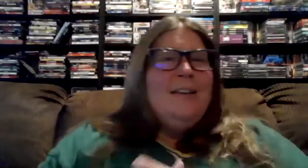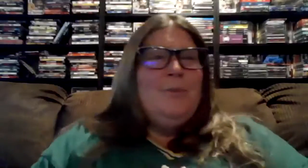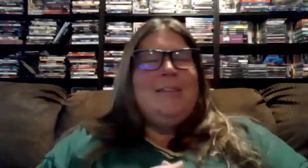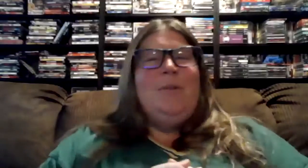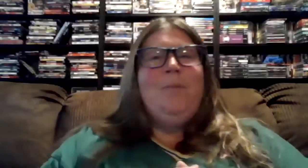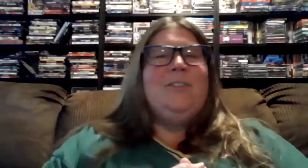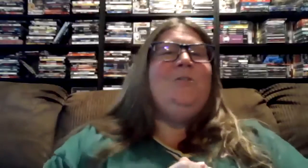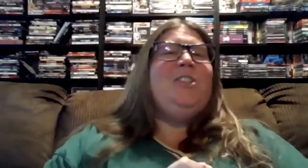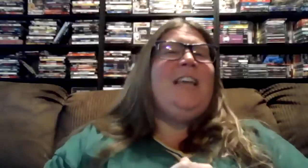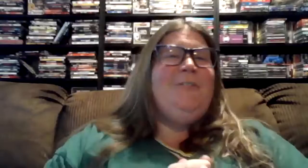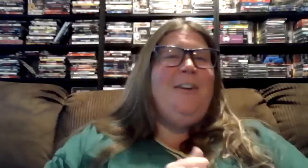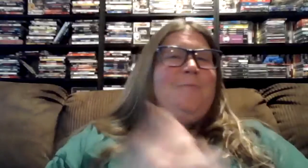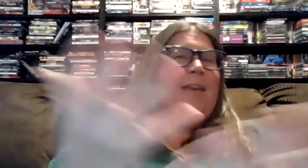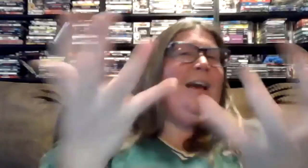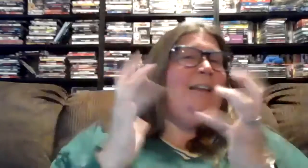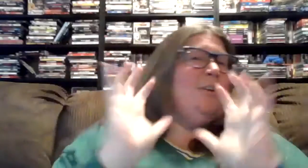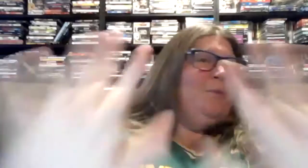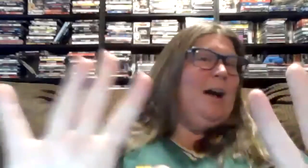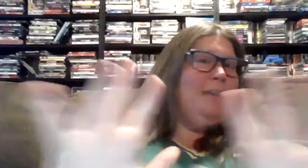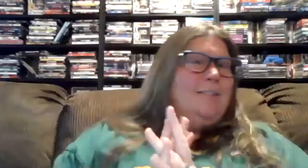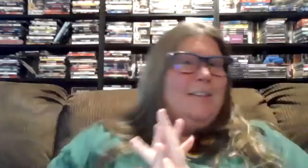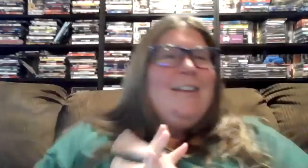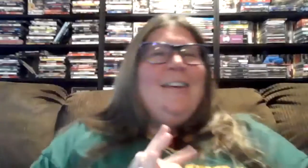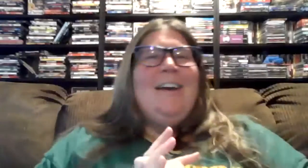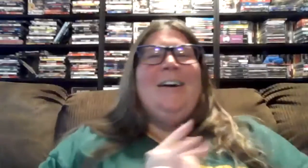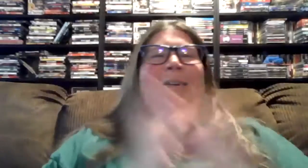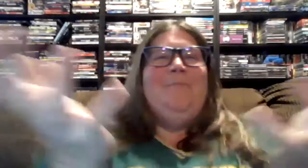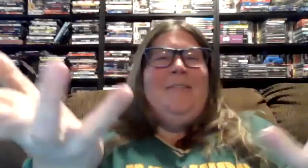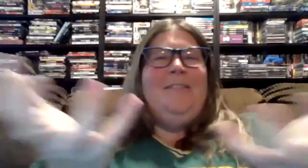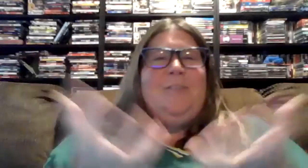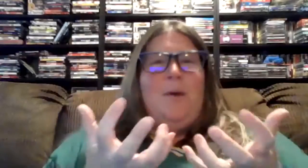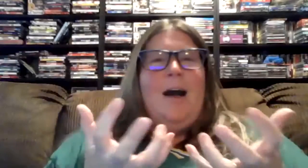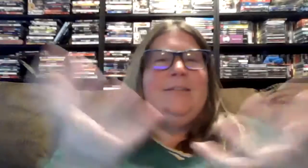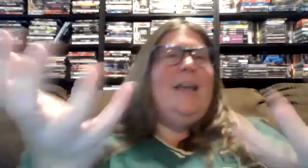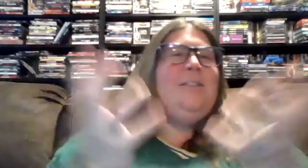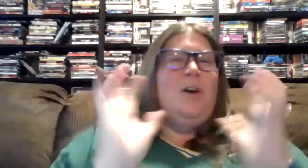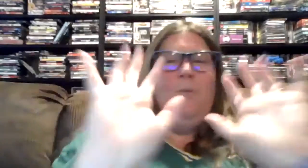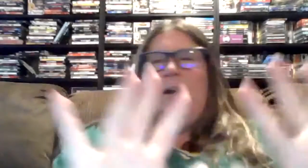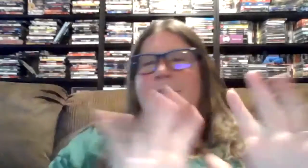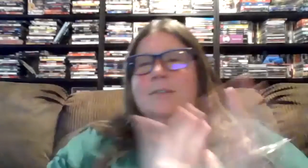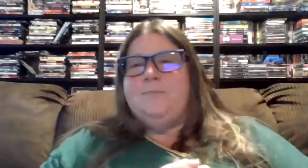when someone puts sushi in front of me, I don't want. So want and don't want.